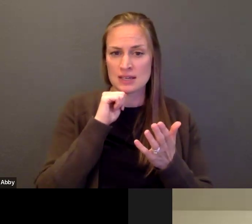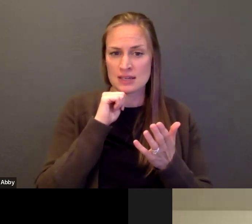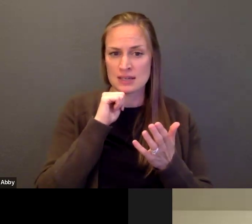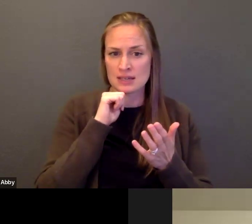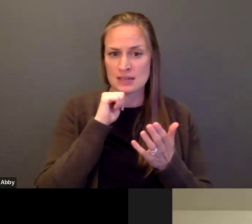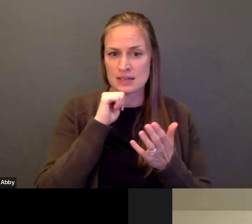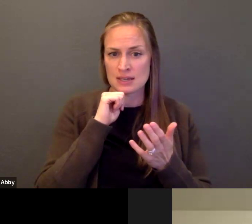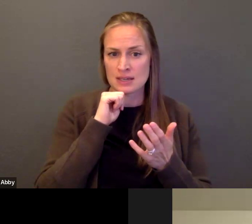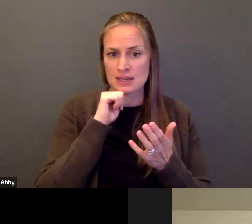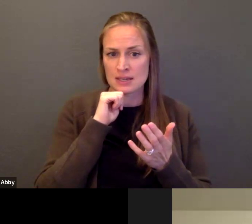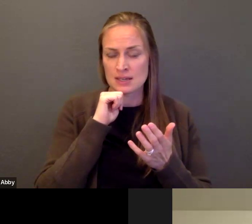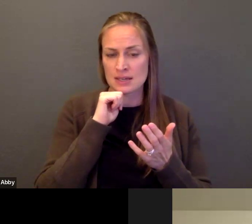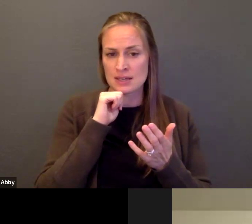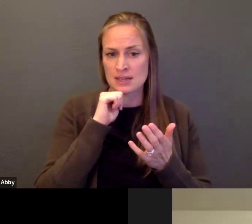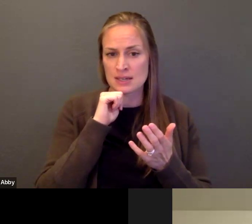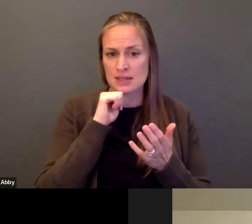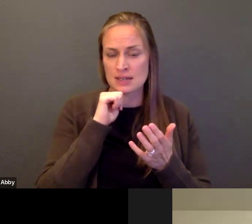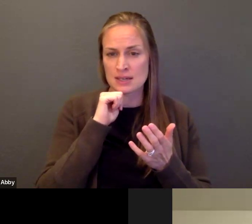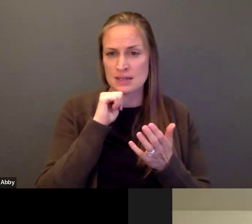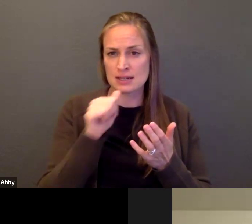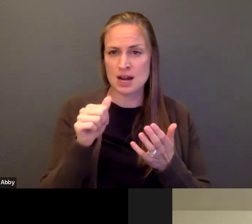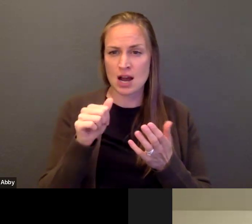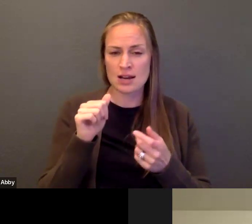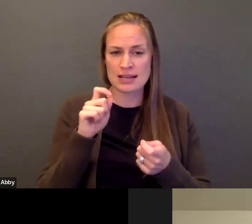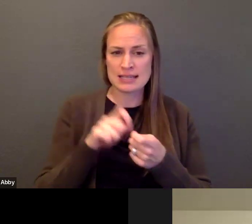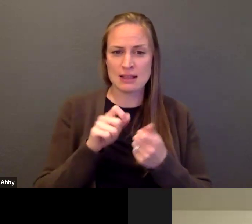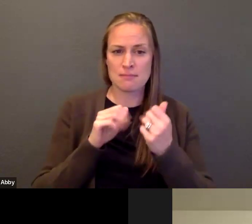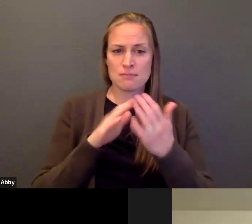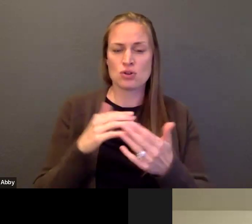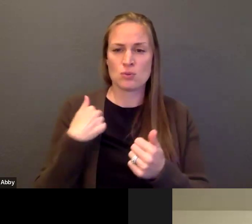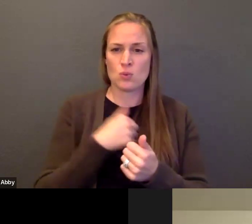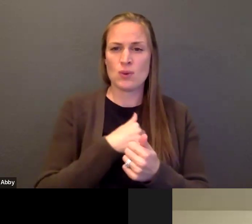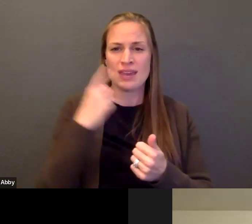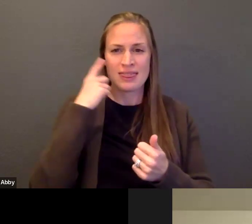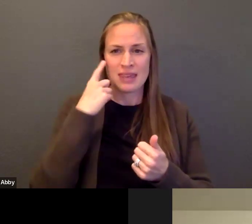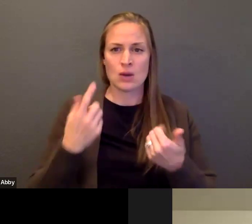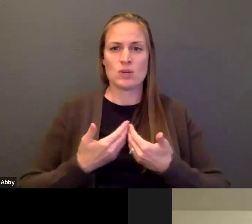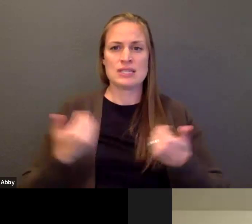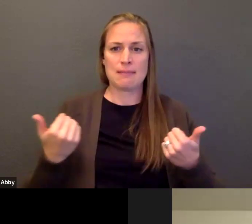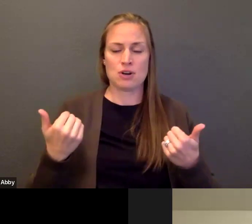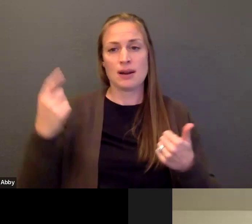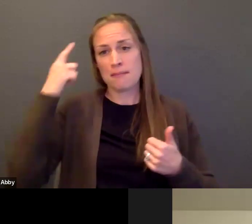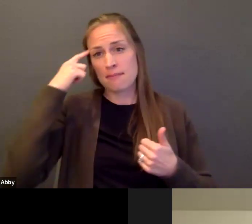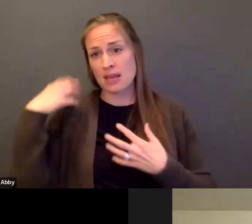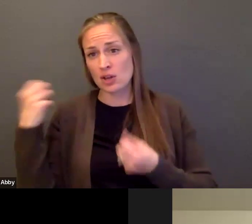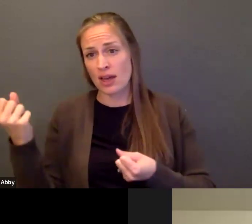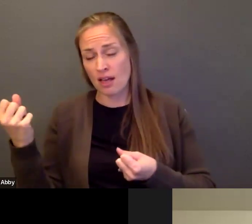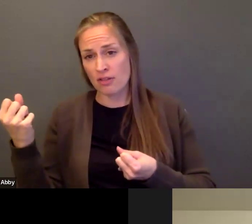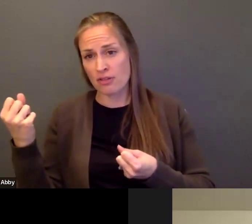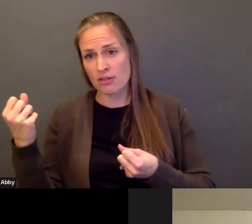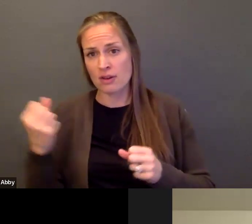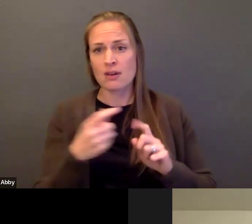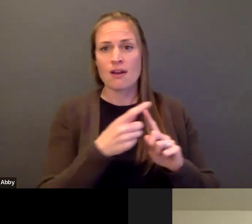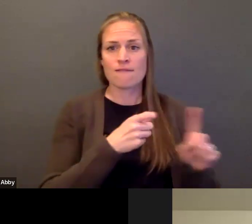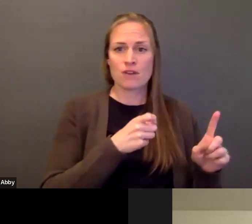mental health. I think the issue is that we are so separate in terms of mental health is so separate from other